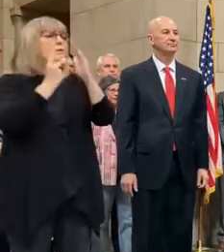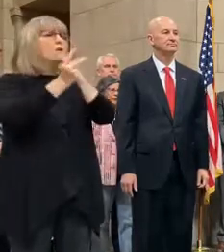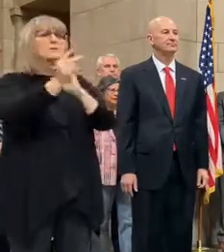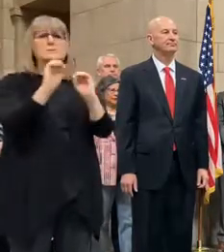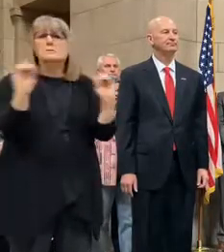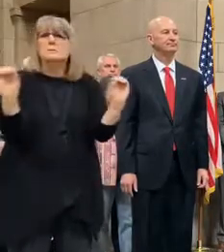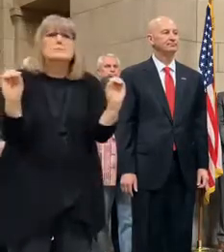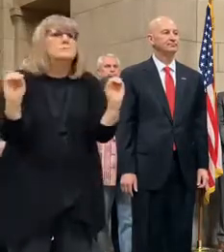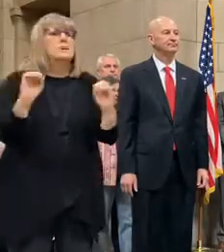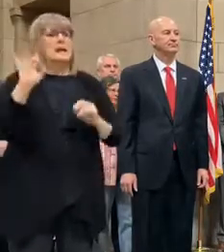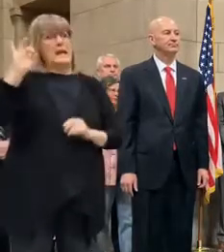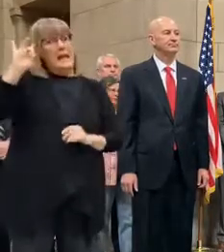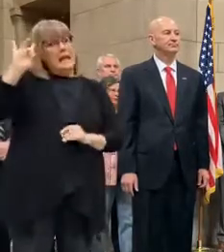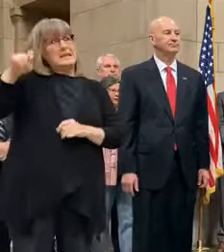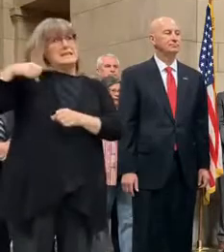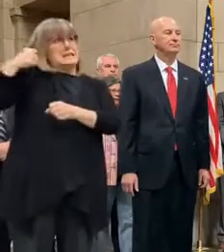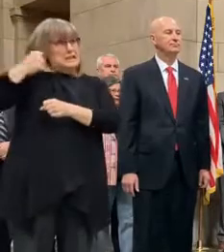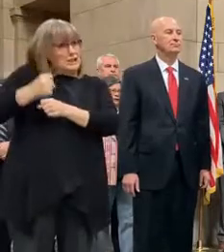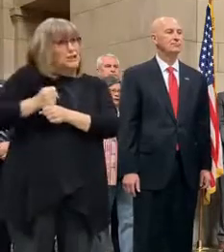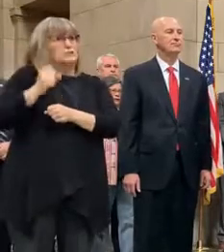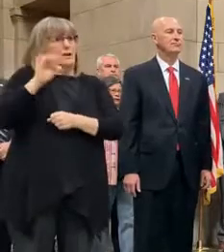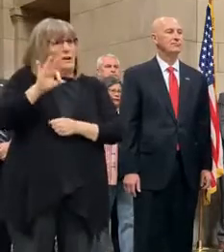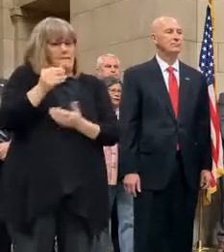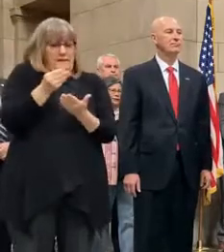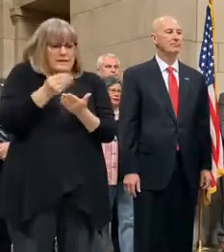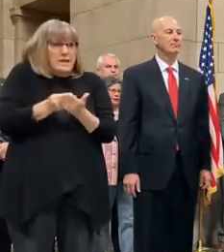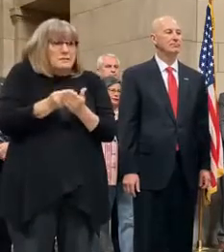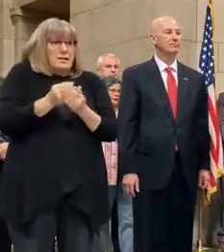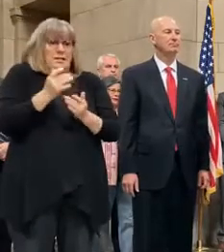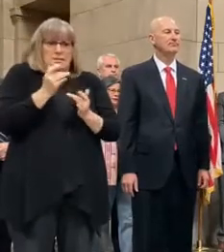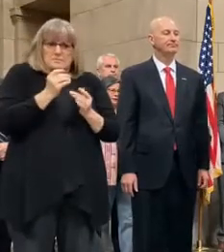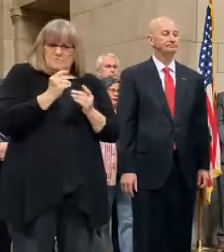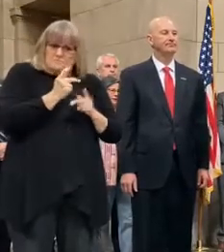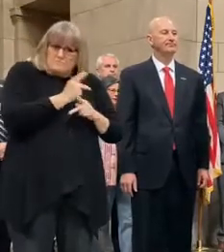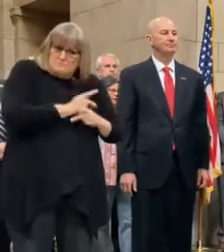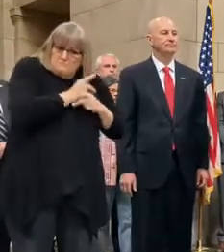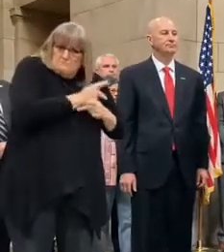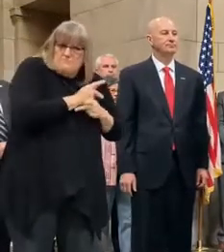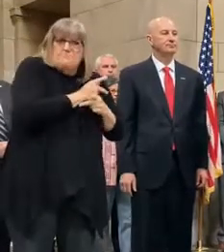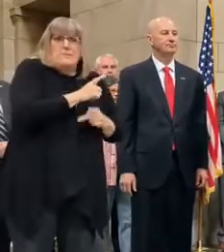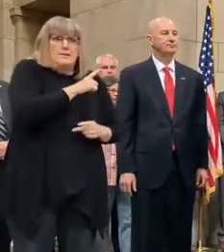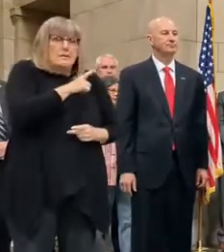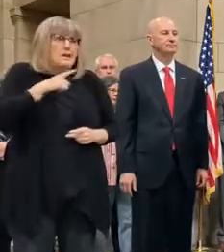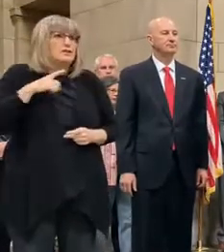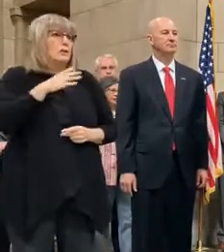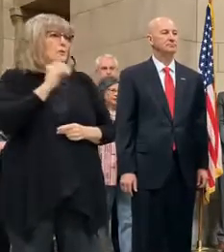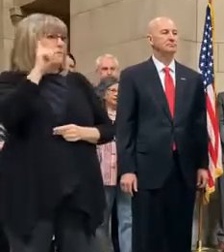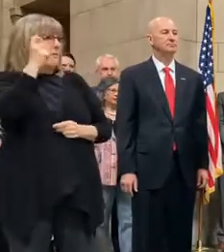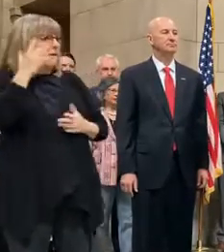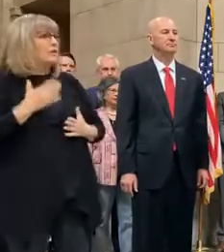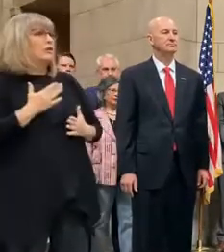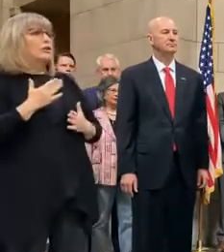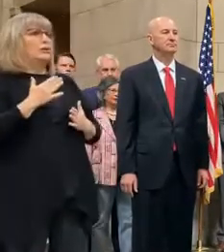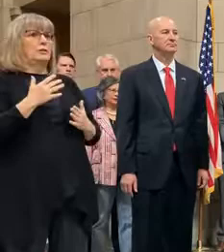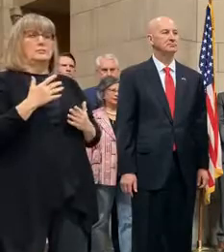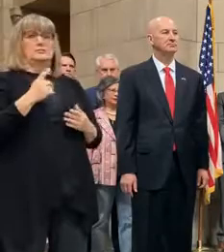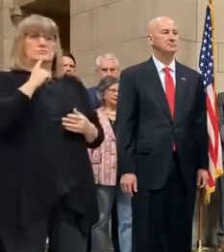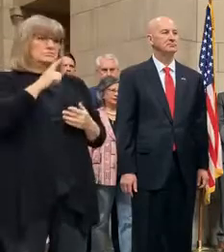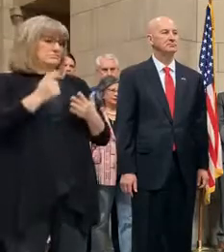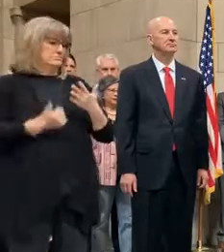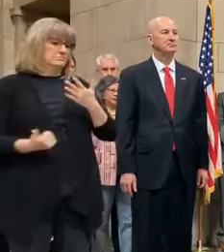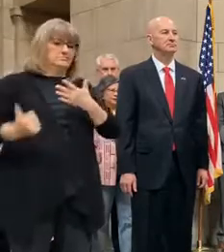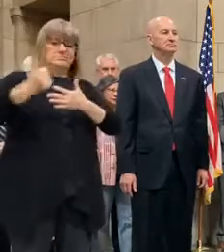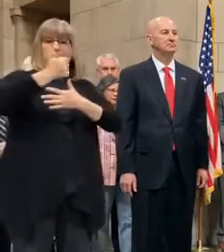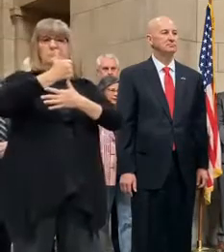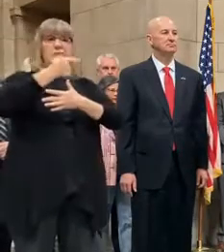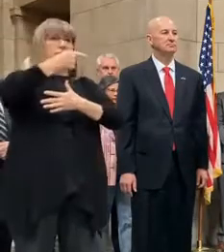of incredible fiscal discipline by the legislature and by the governor, which I would rank as